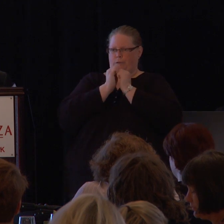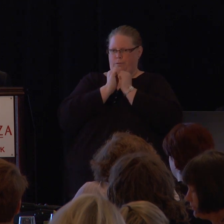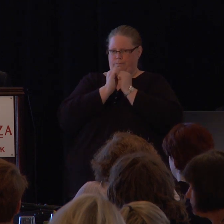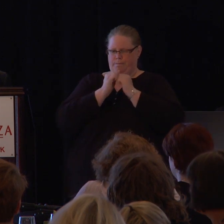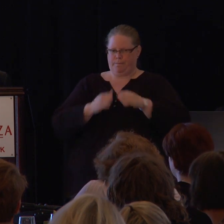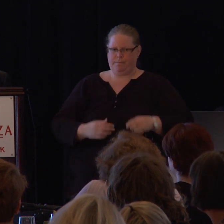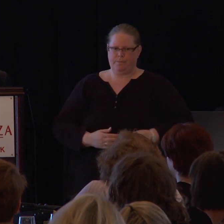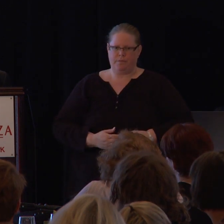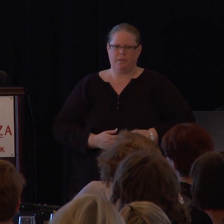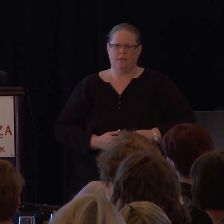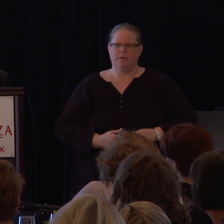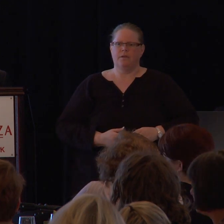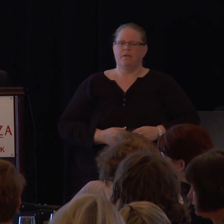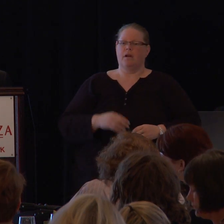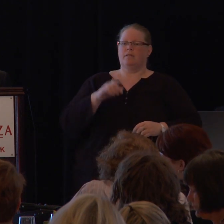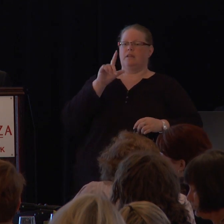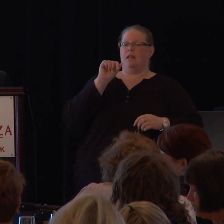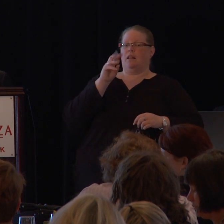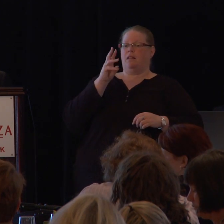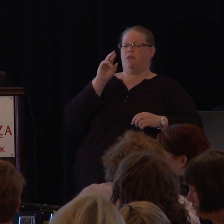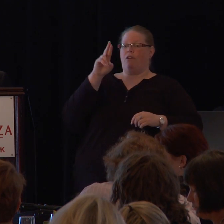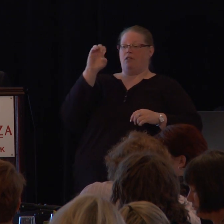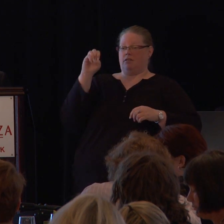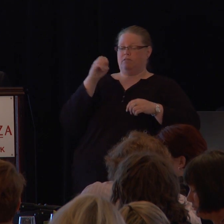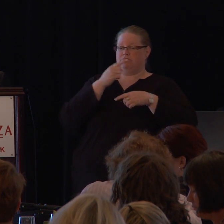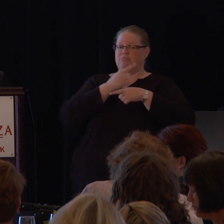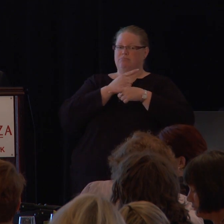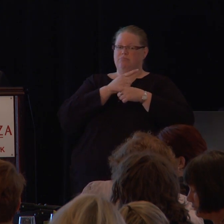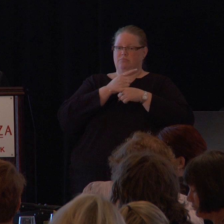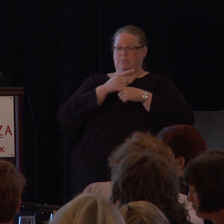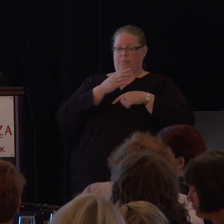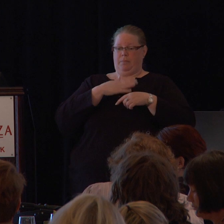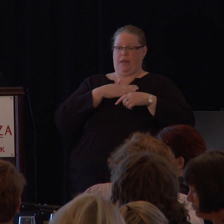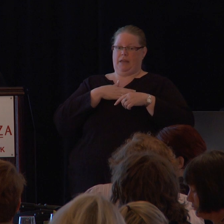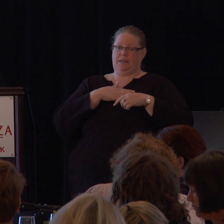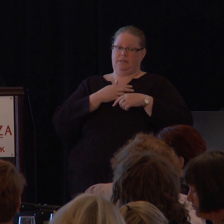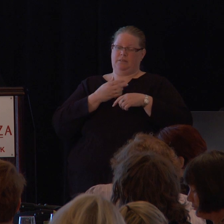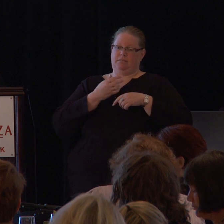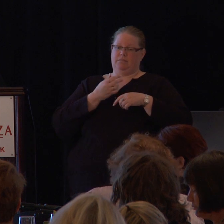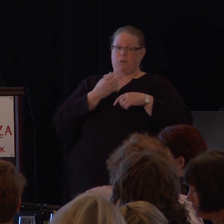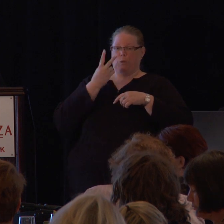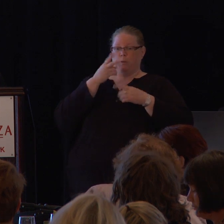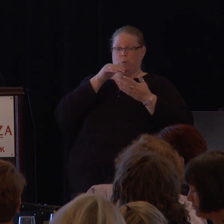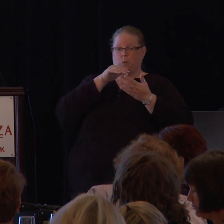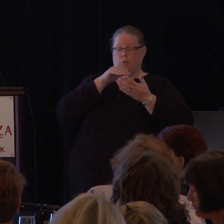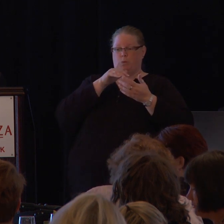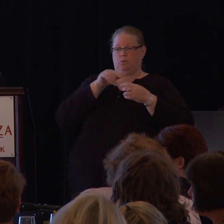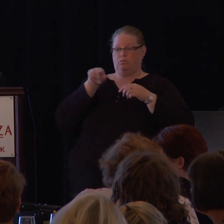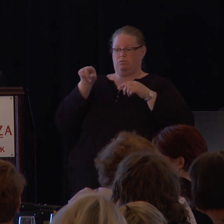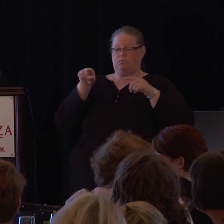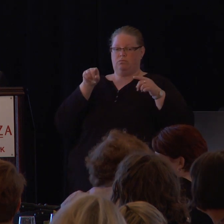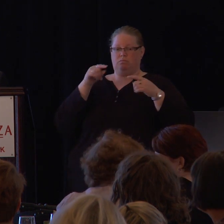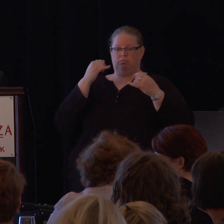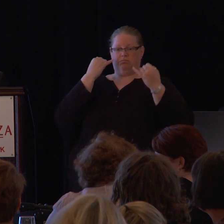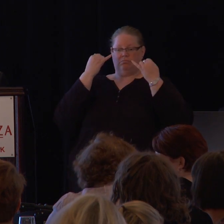Lawrence correctly pointed out, my sort of two major entry points to this have been studies. I've done other writing, but